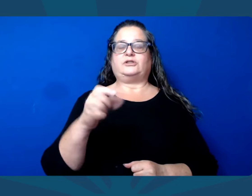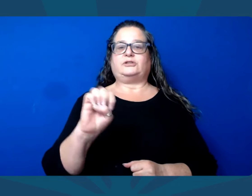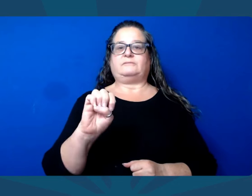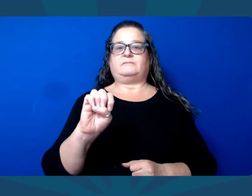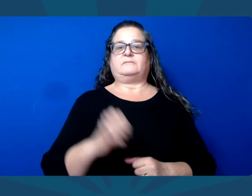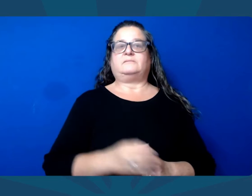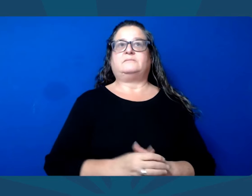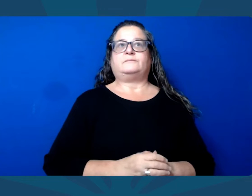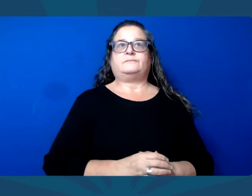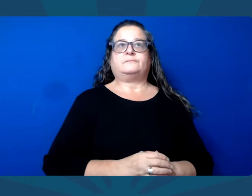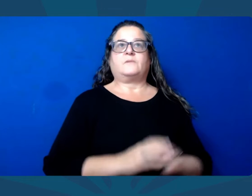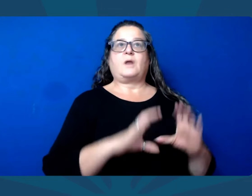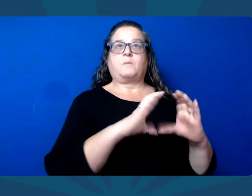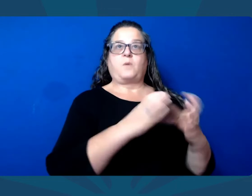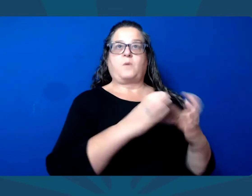Ryan Eldridge.